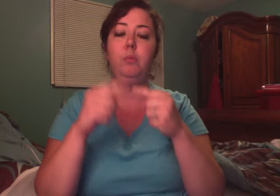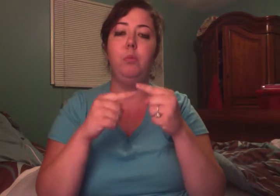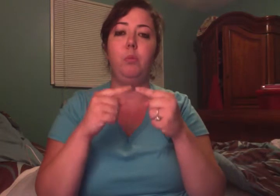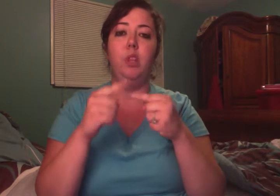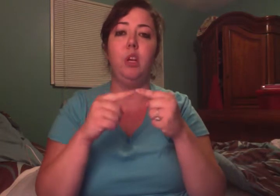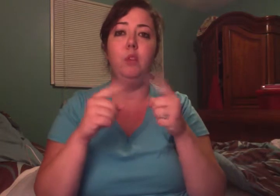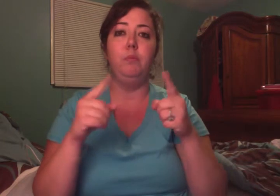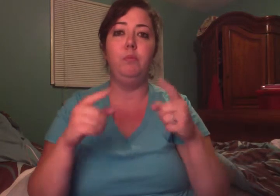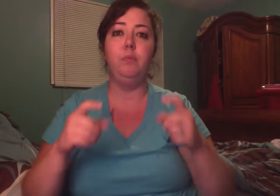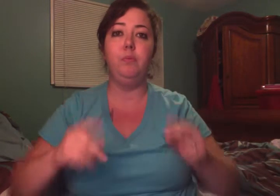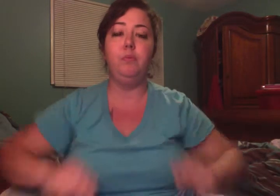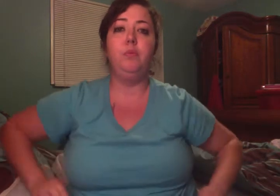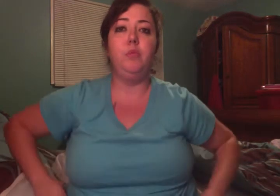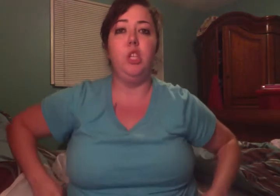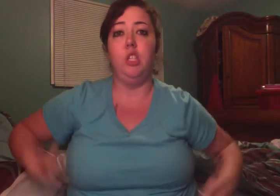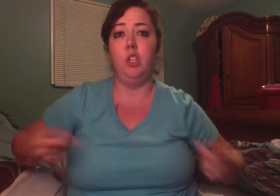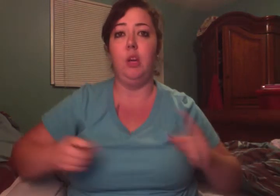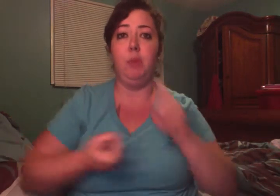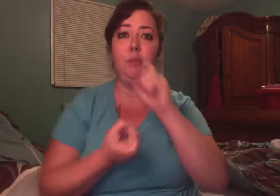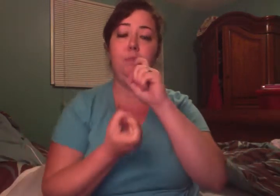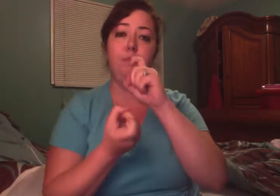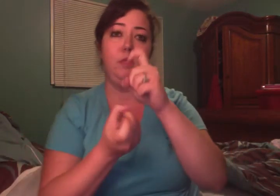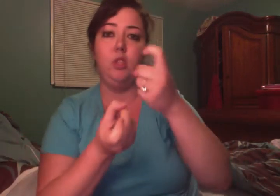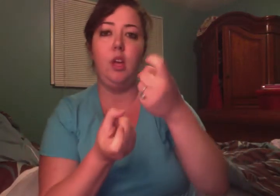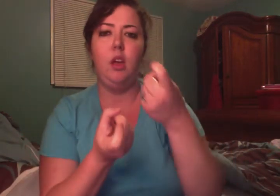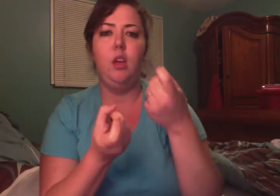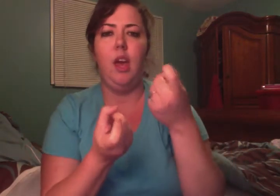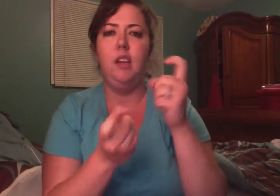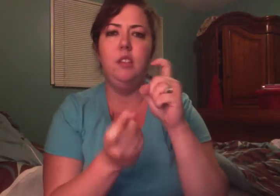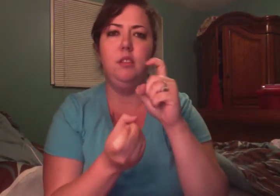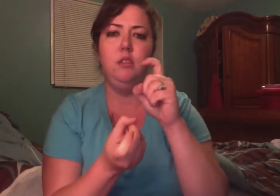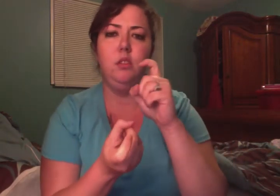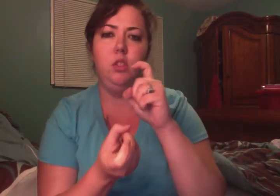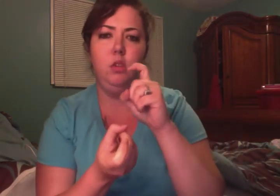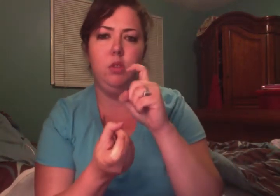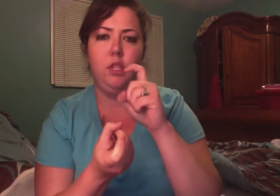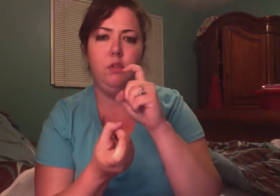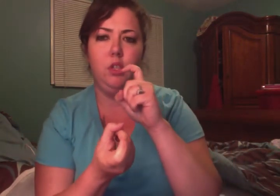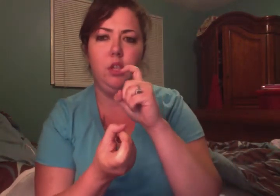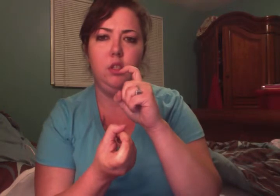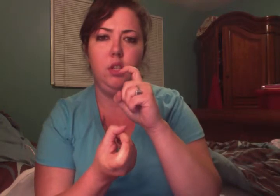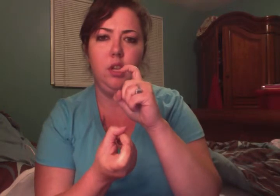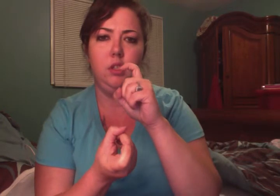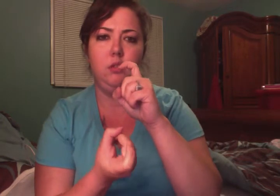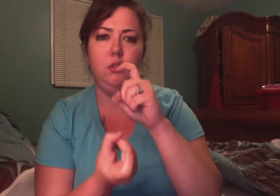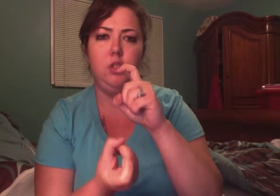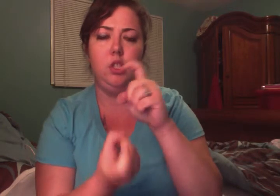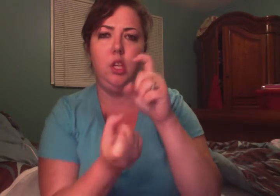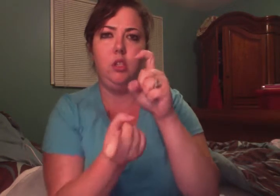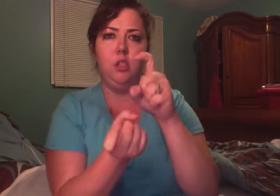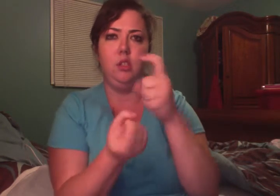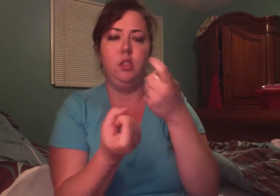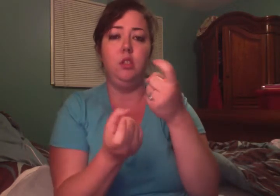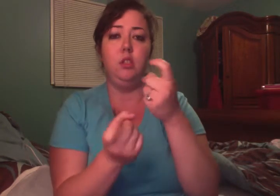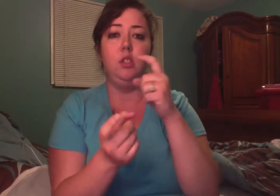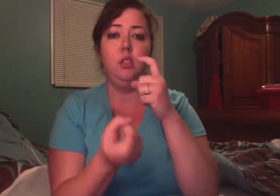when they're changing their diaper. I didn't show the sign for change, did I? Change